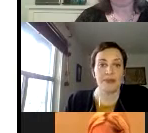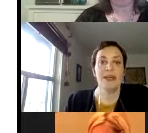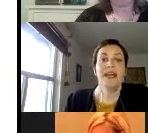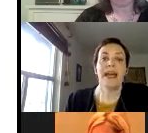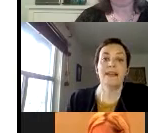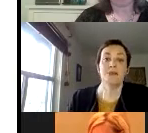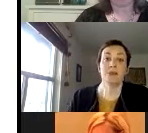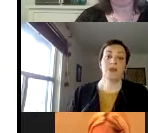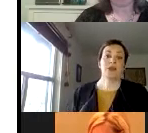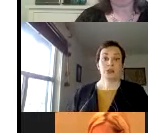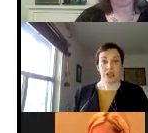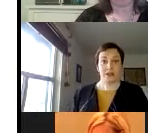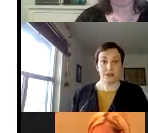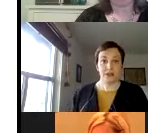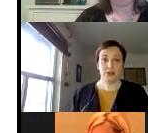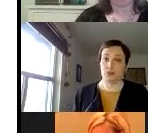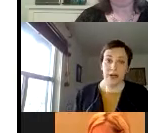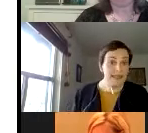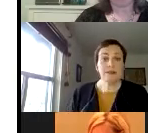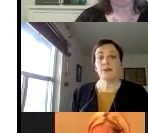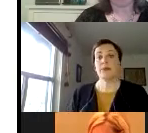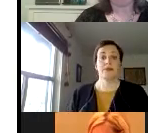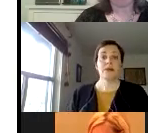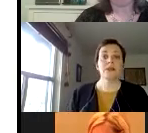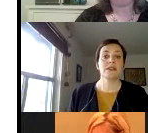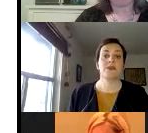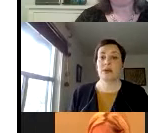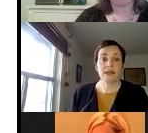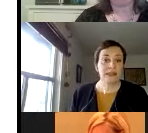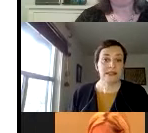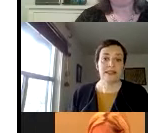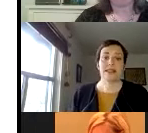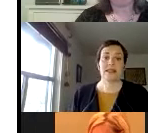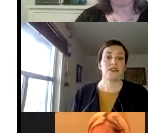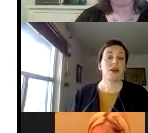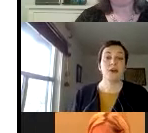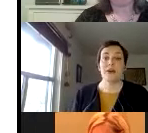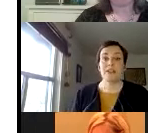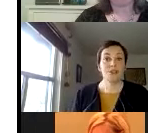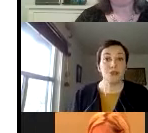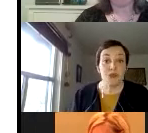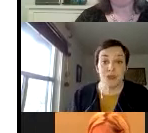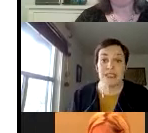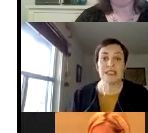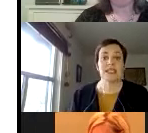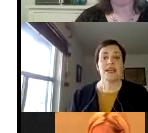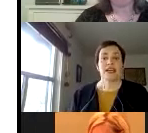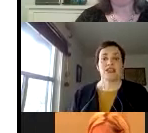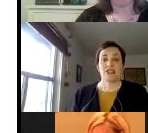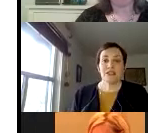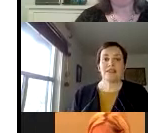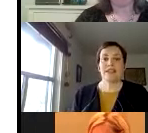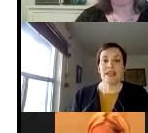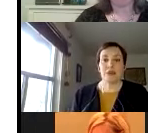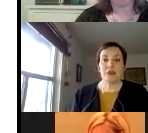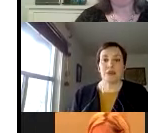map, and we hope that you will share Future Us widely with your networks, with your contact lists, talk about it in your communities,